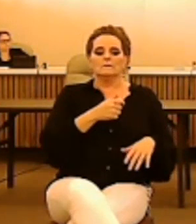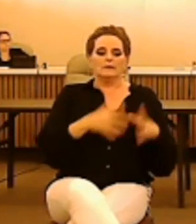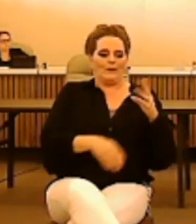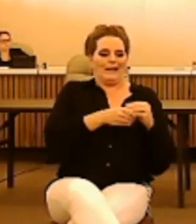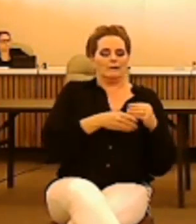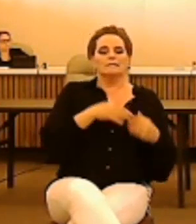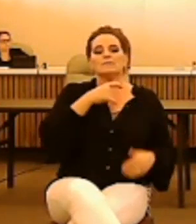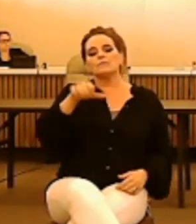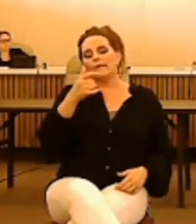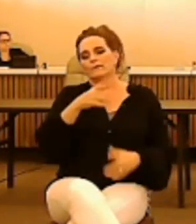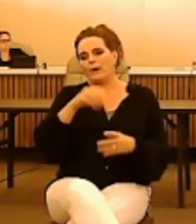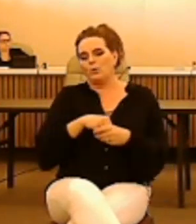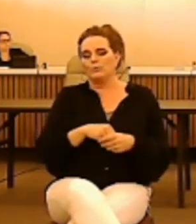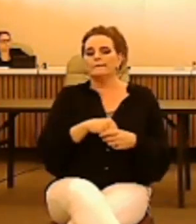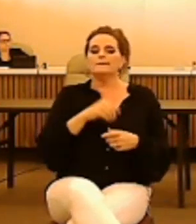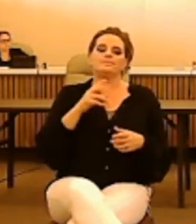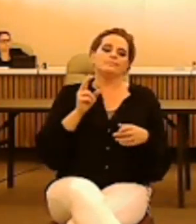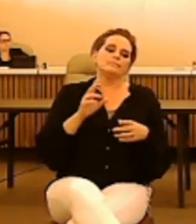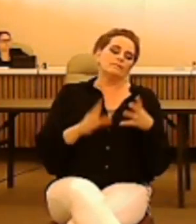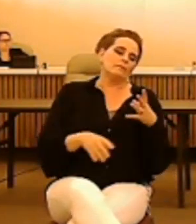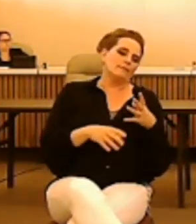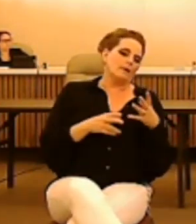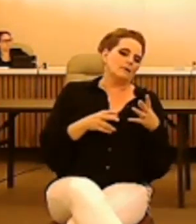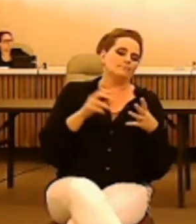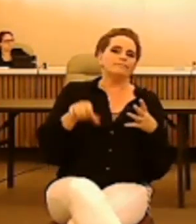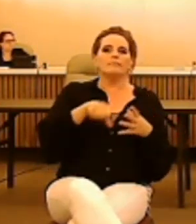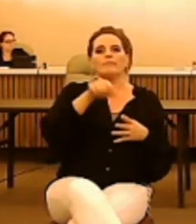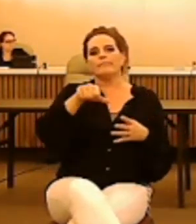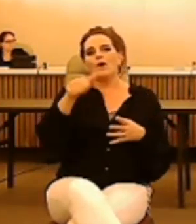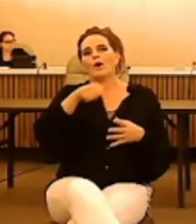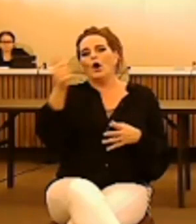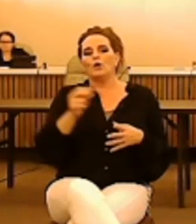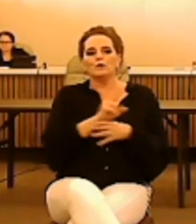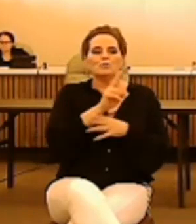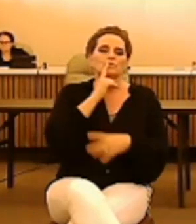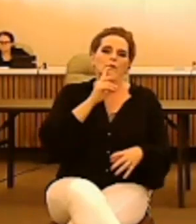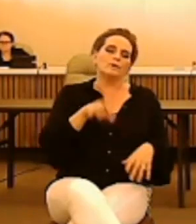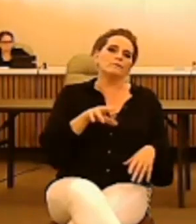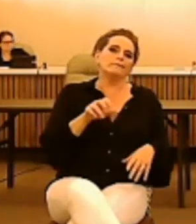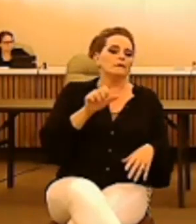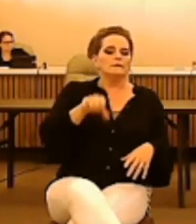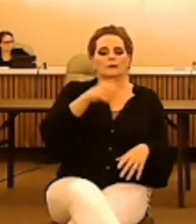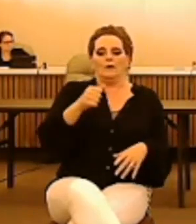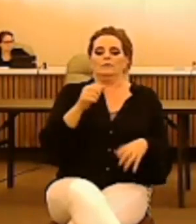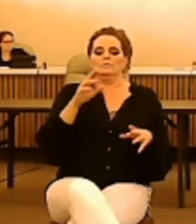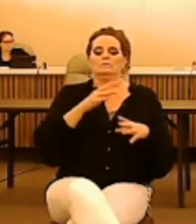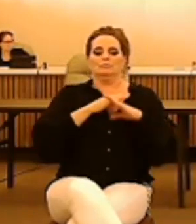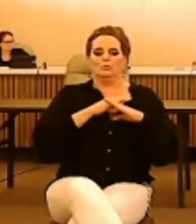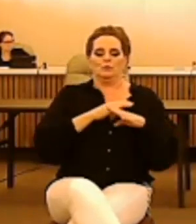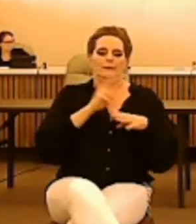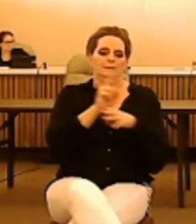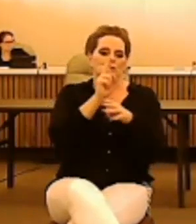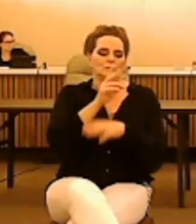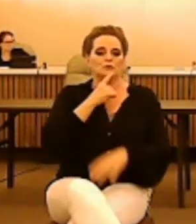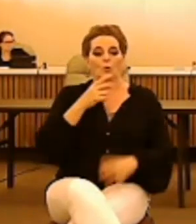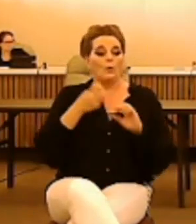that include additional uses or additional allowed uses or additional prohibited uses. So